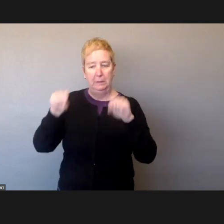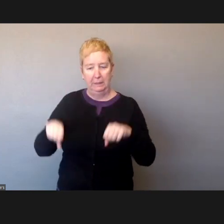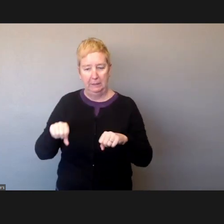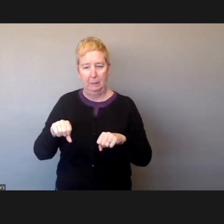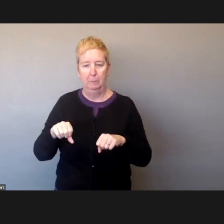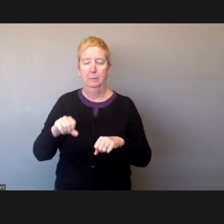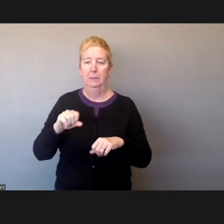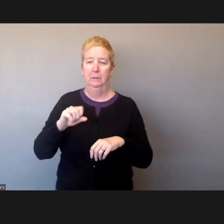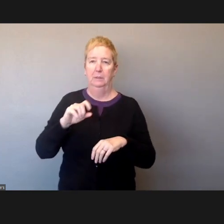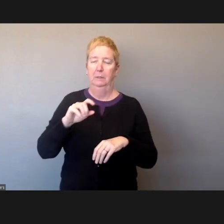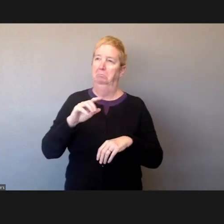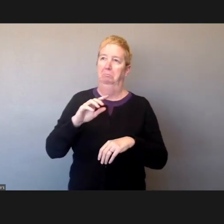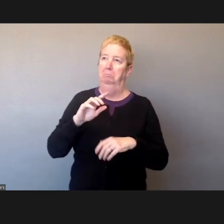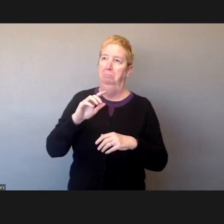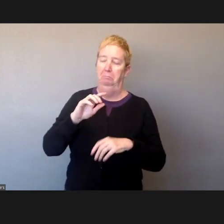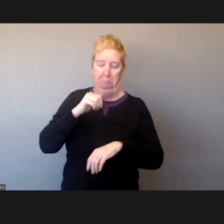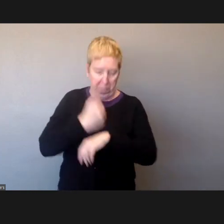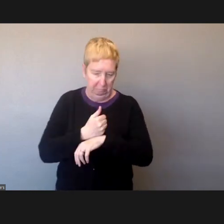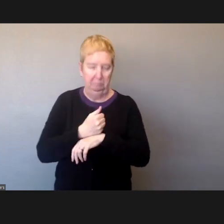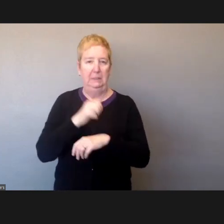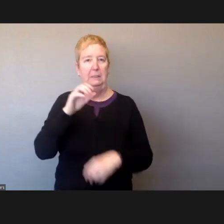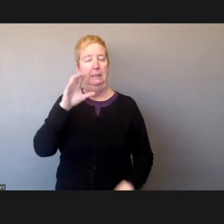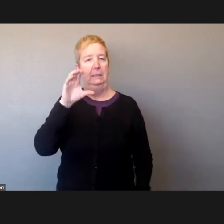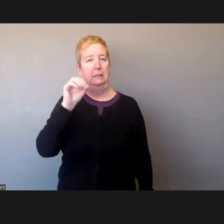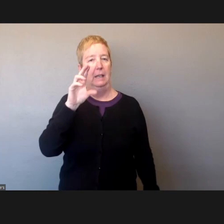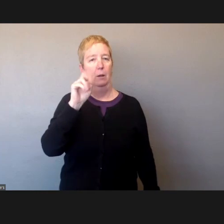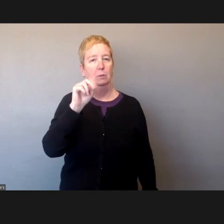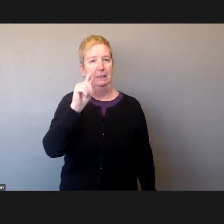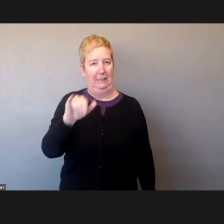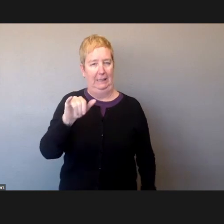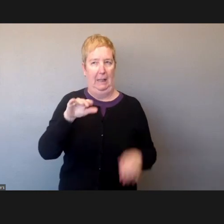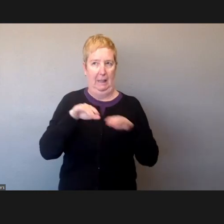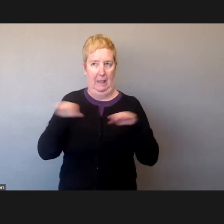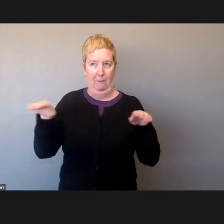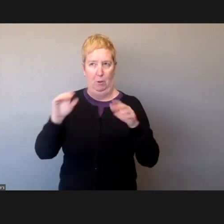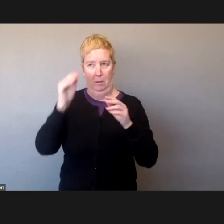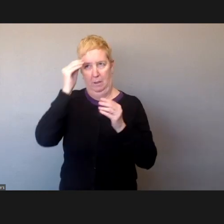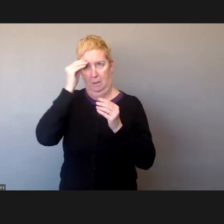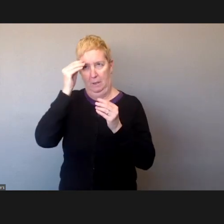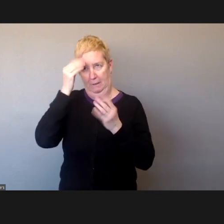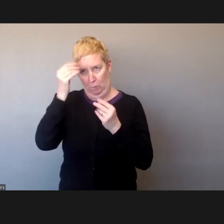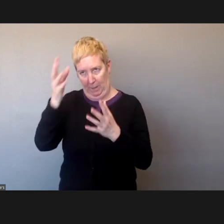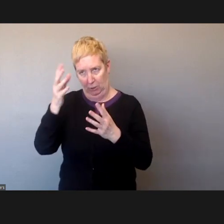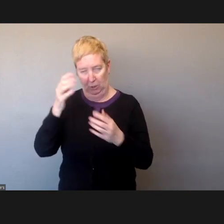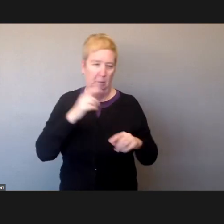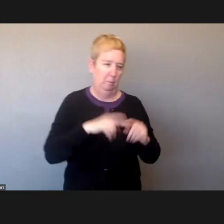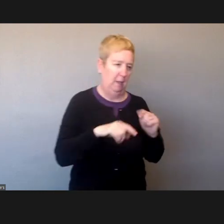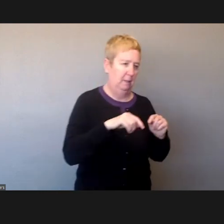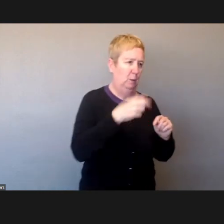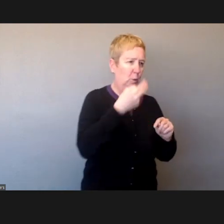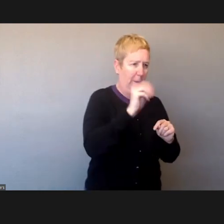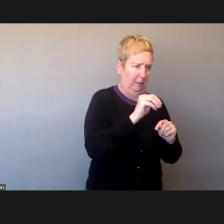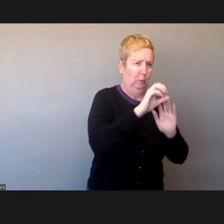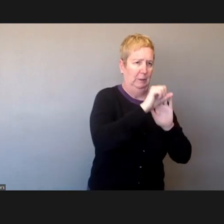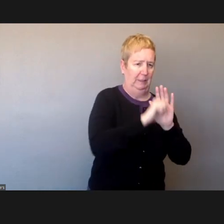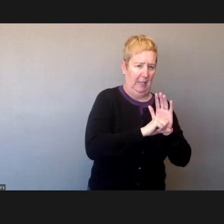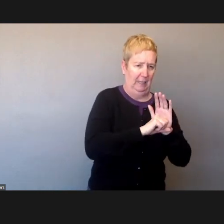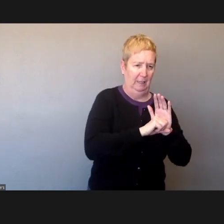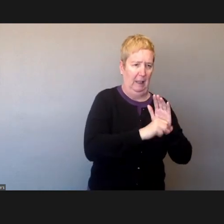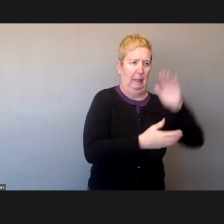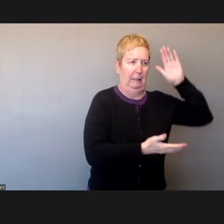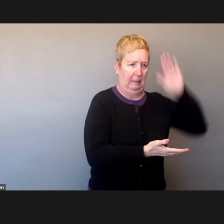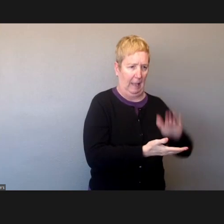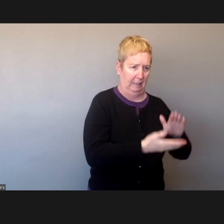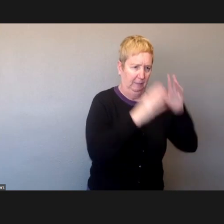the exact point that the state health department is de-emphasizing county level data. So I'm a little bit confused